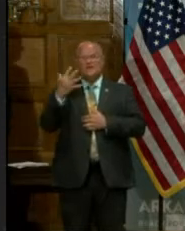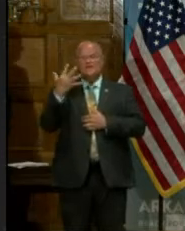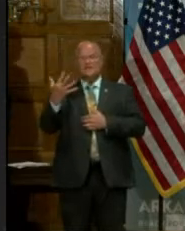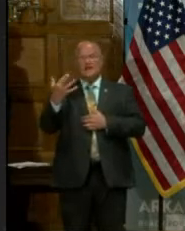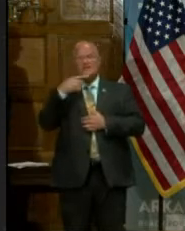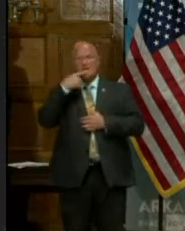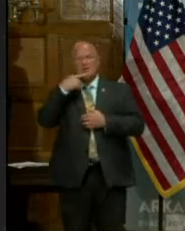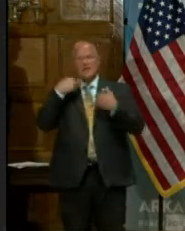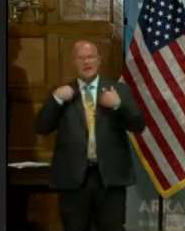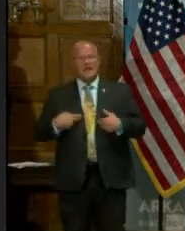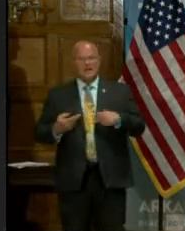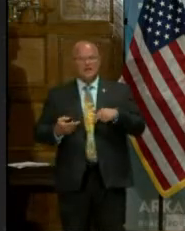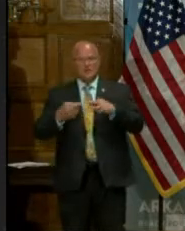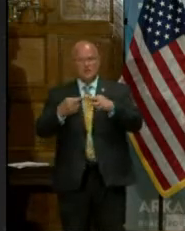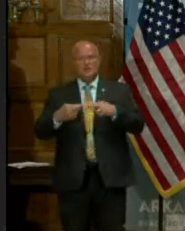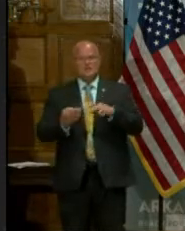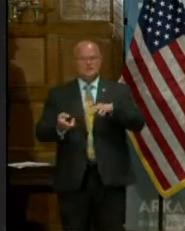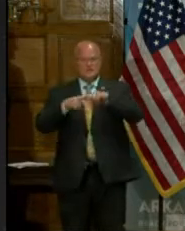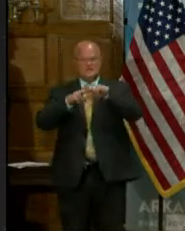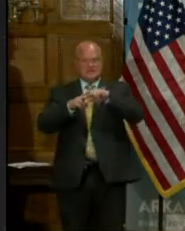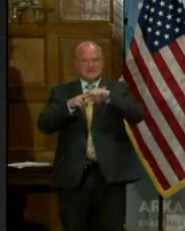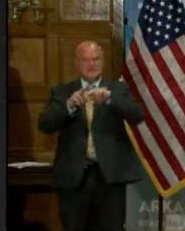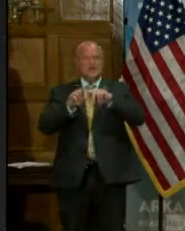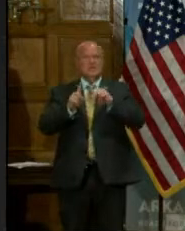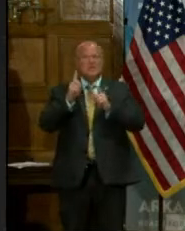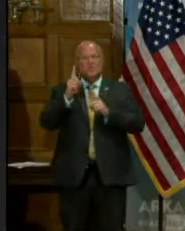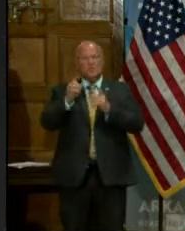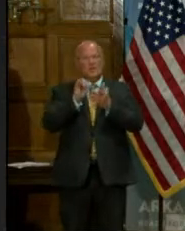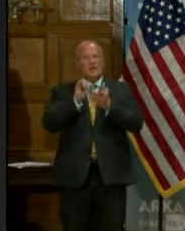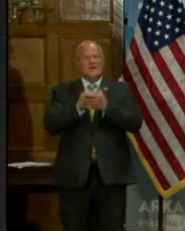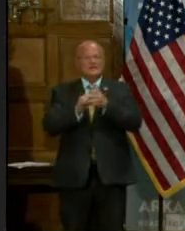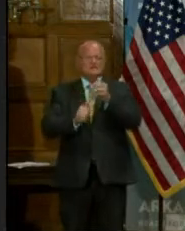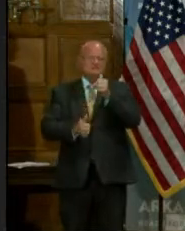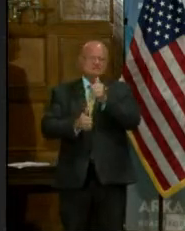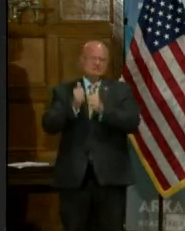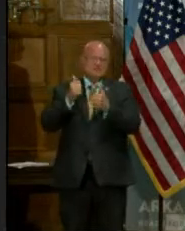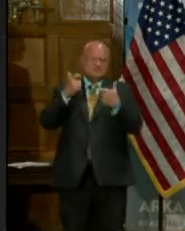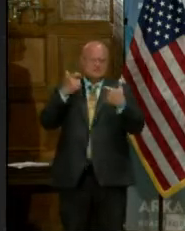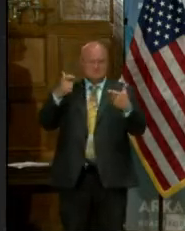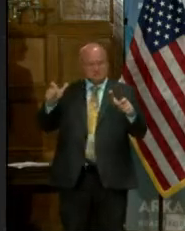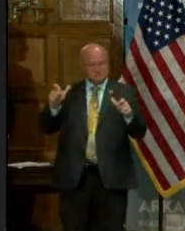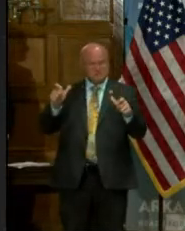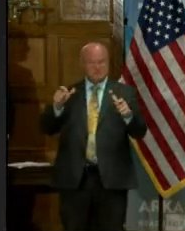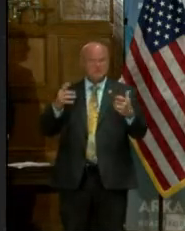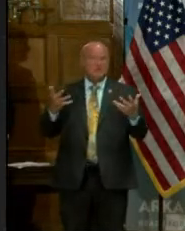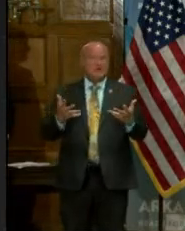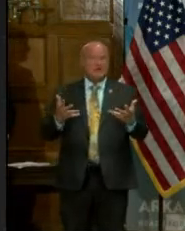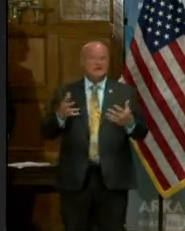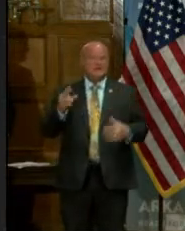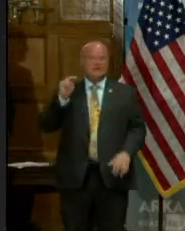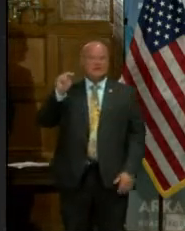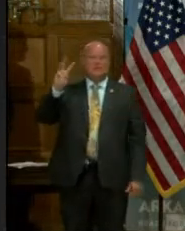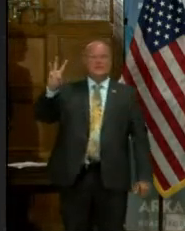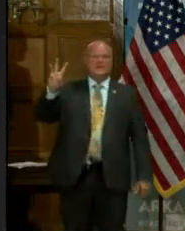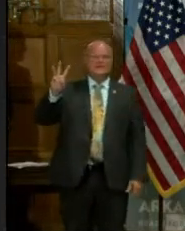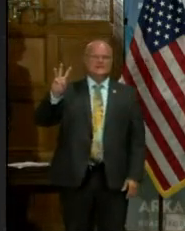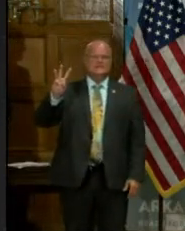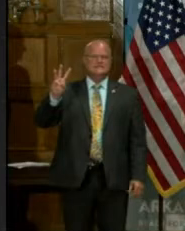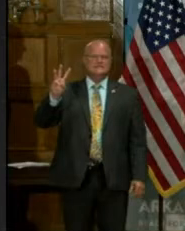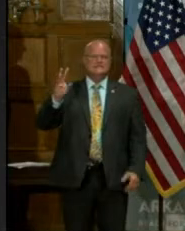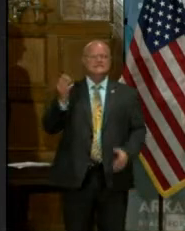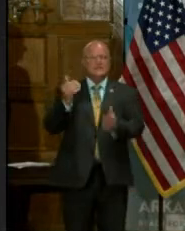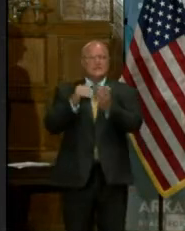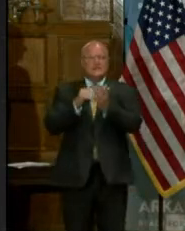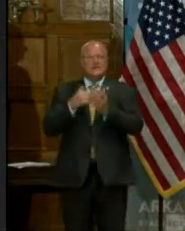health regions, we've seen increases, but the one that is much, much greater in magnitude is the Northwest.